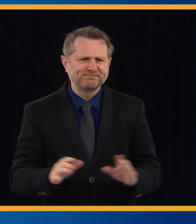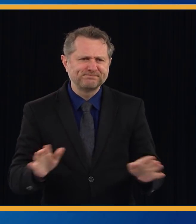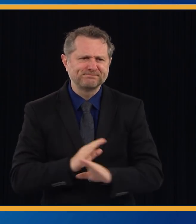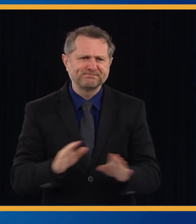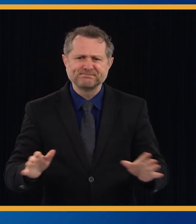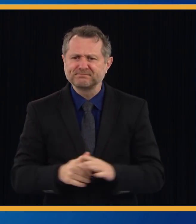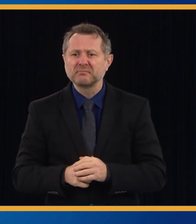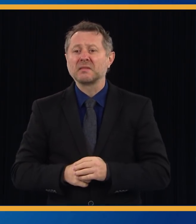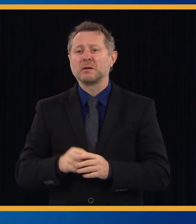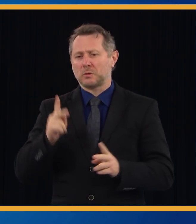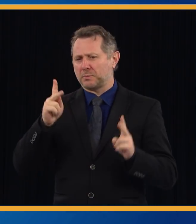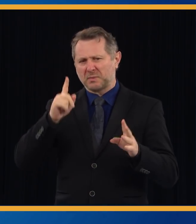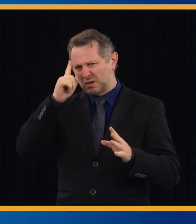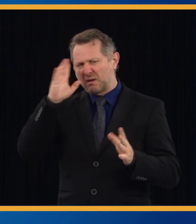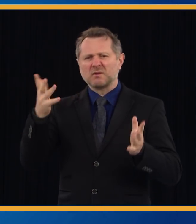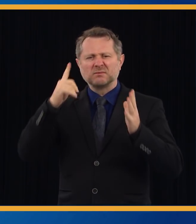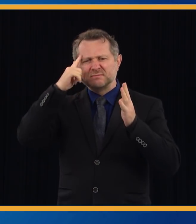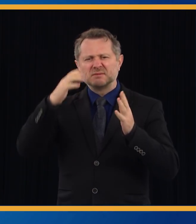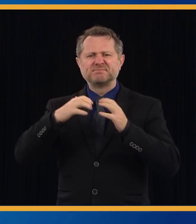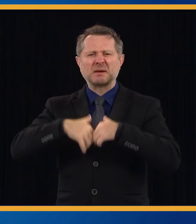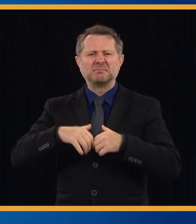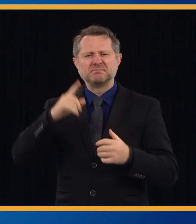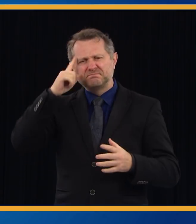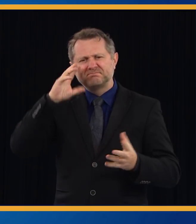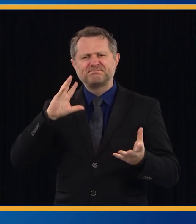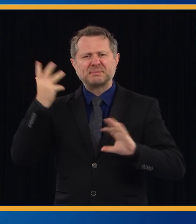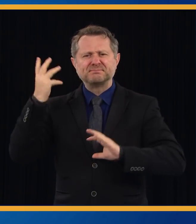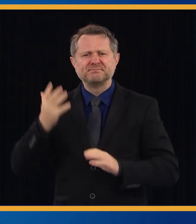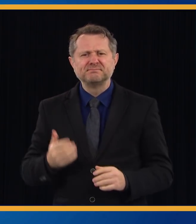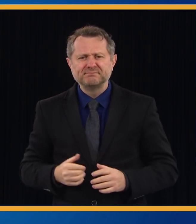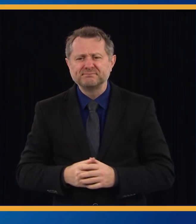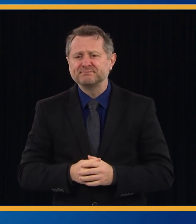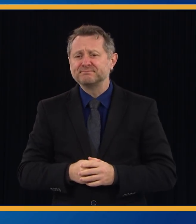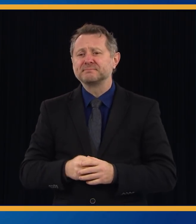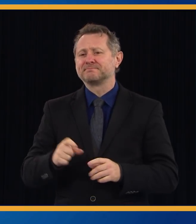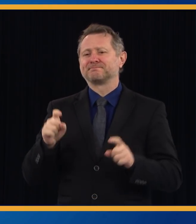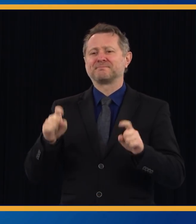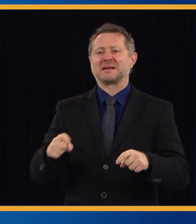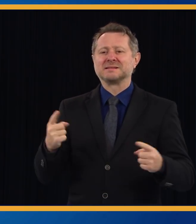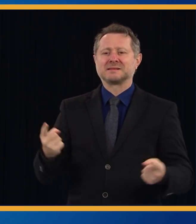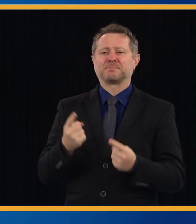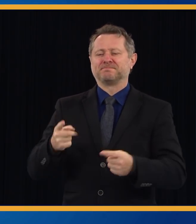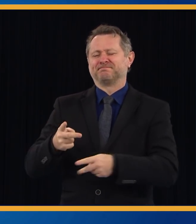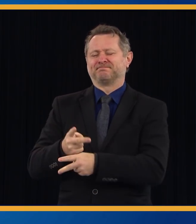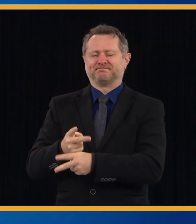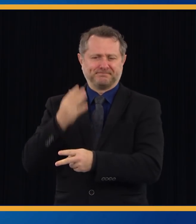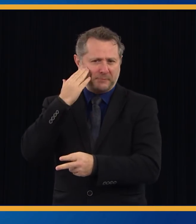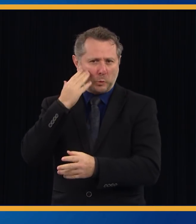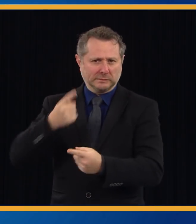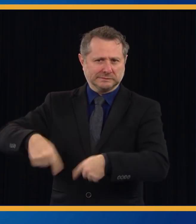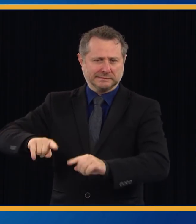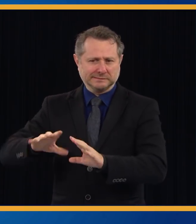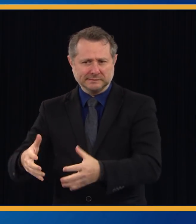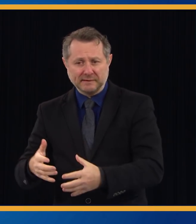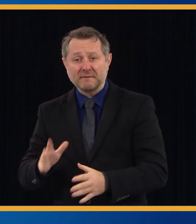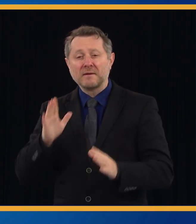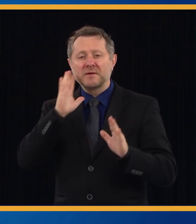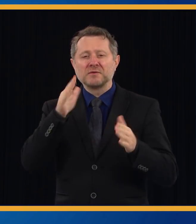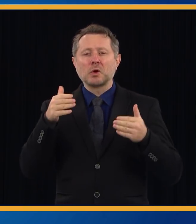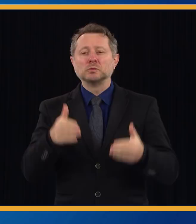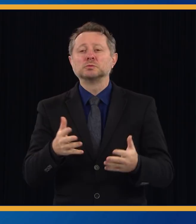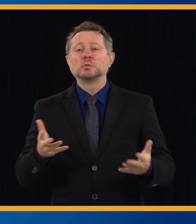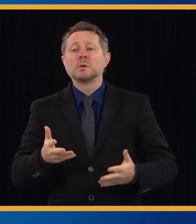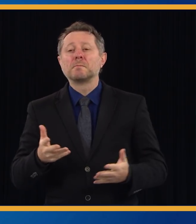sanity equation here also that we have to take into consideration. Special attention for public